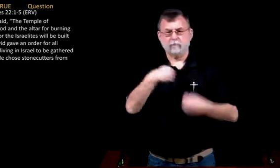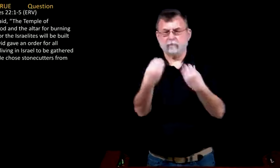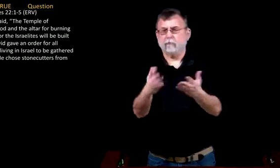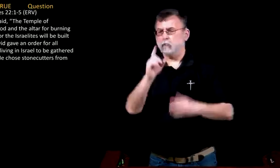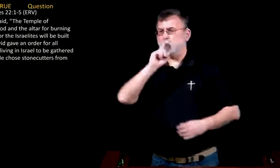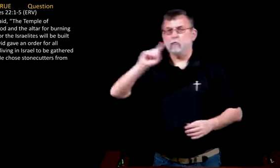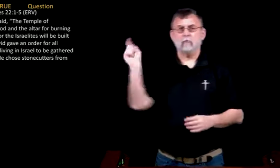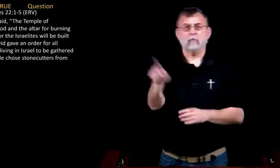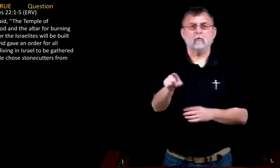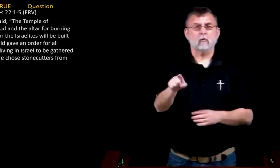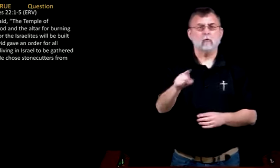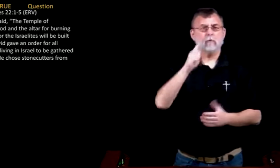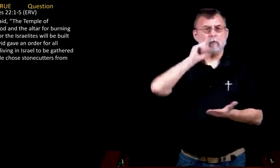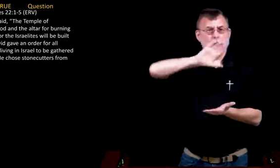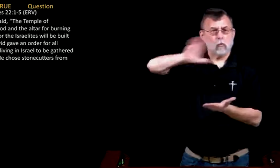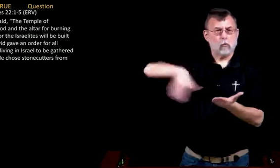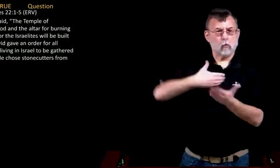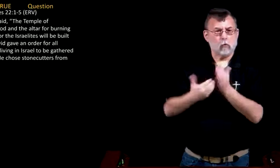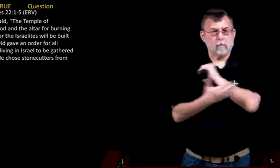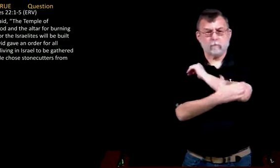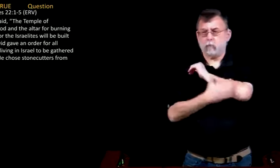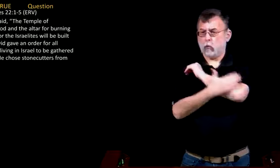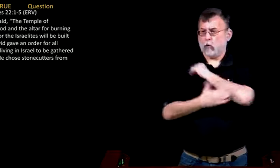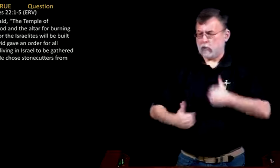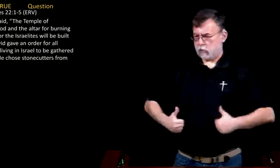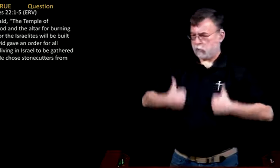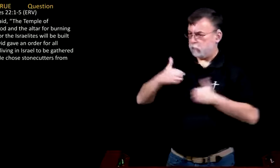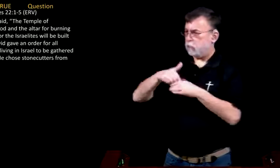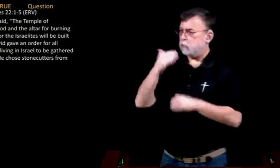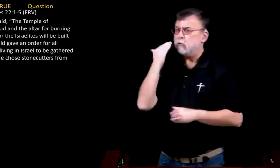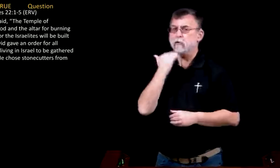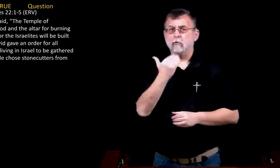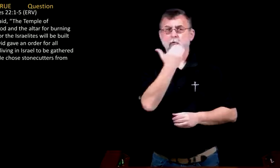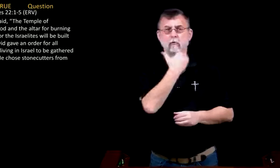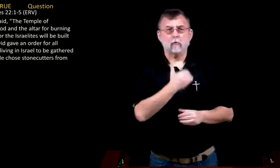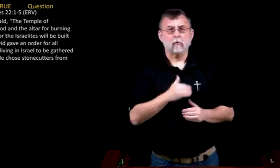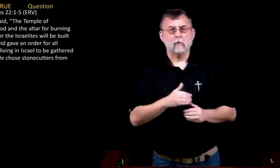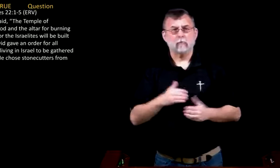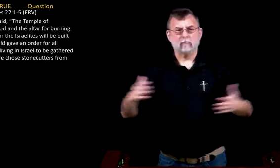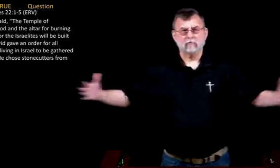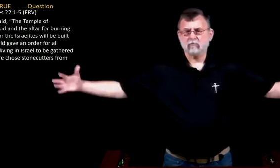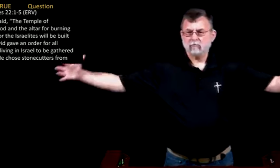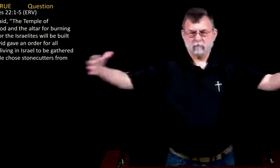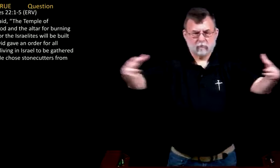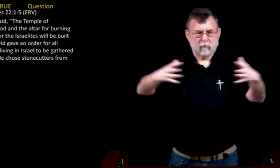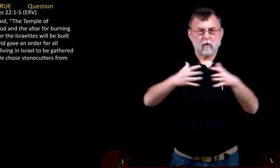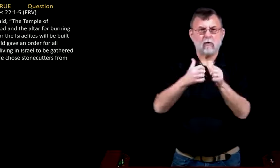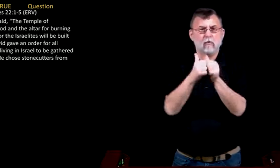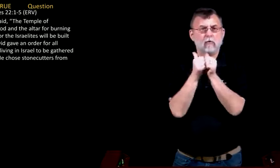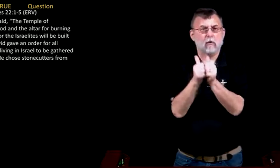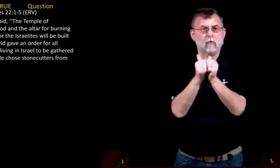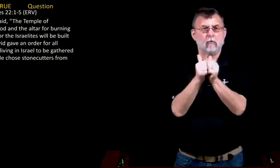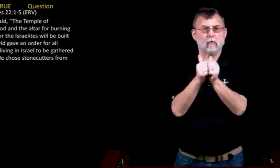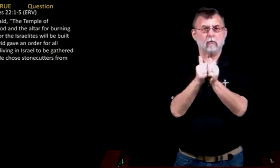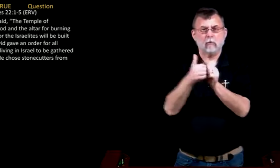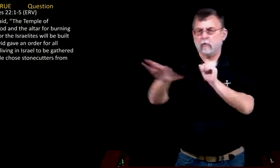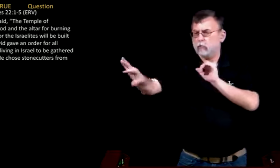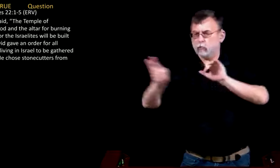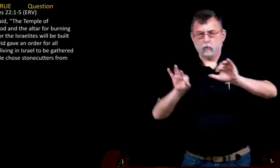David gave an order for all foreigners living in Israel to be gathered together.